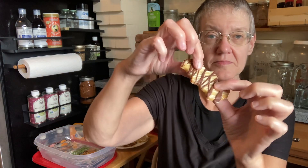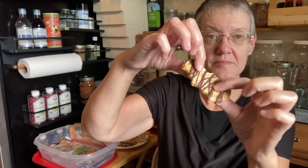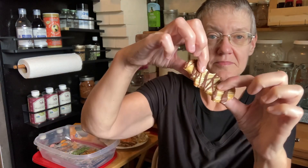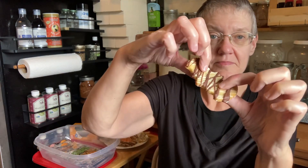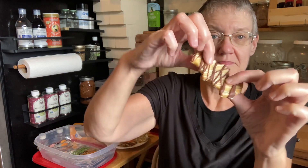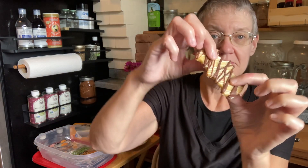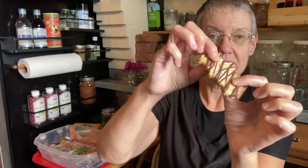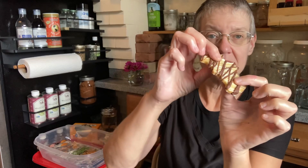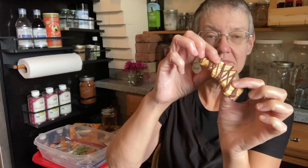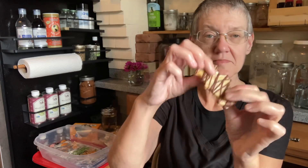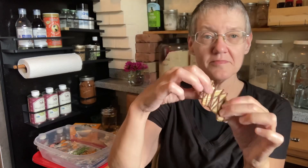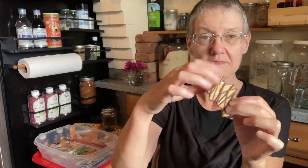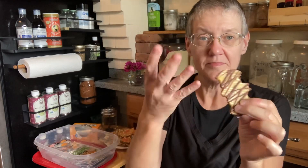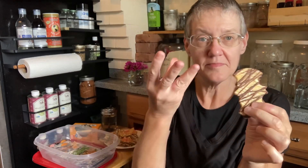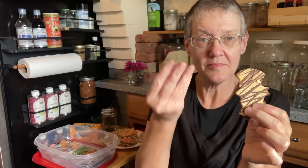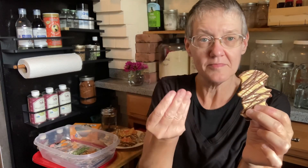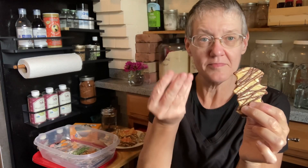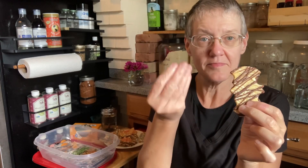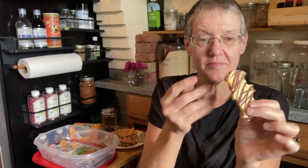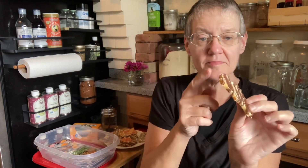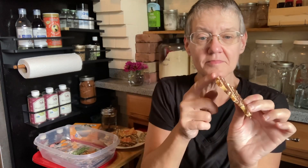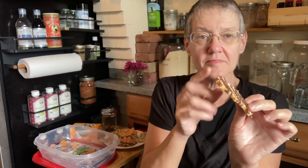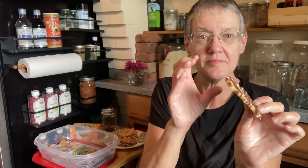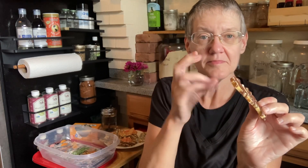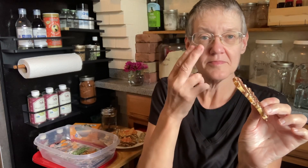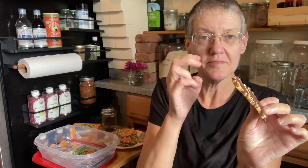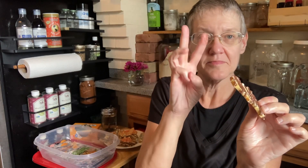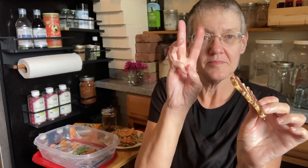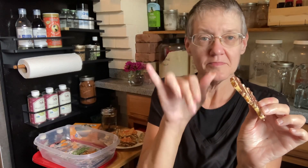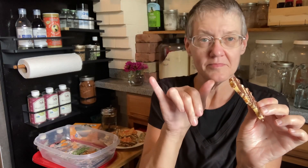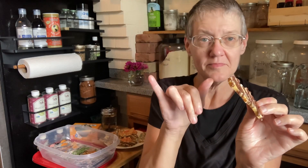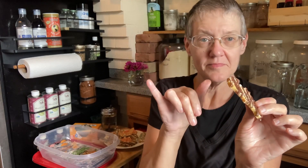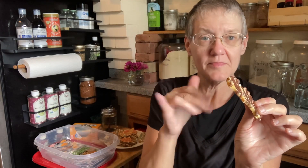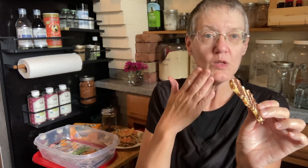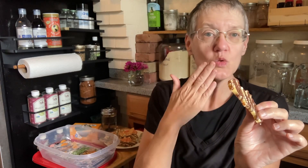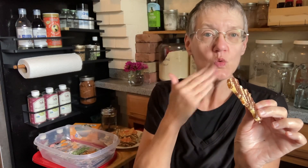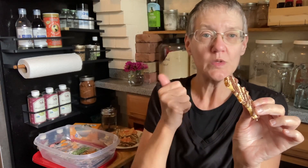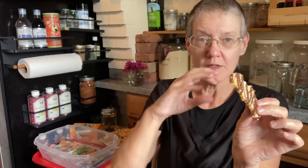They're nice and chewy, very flexible.